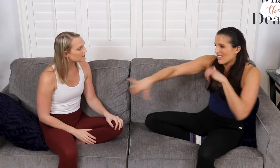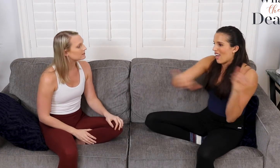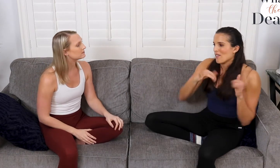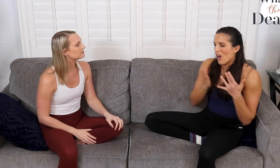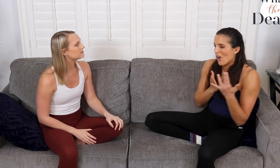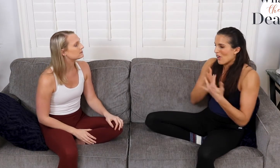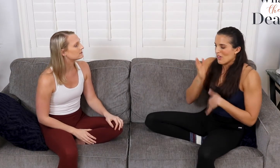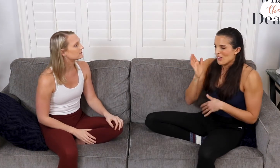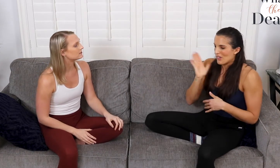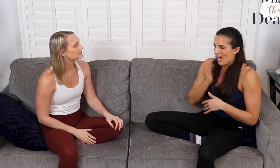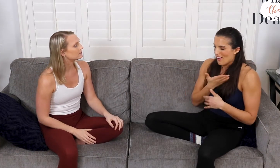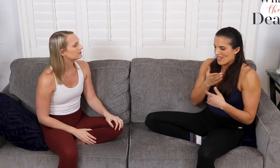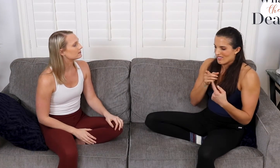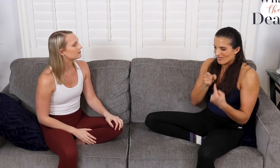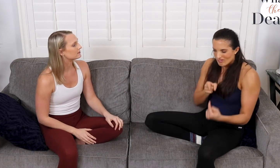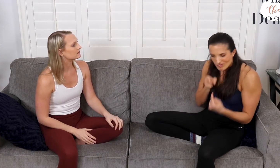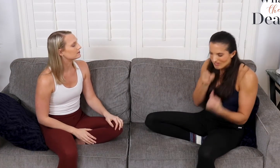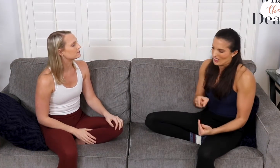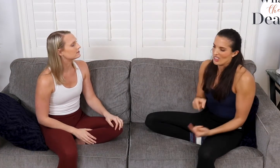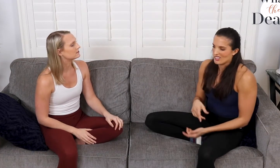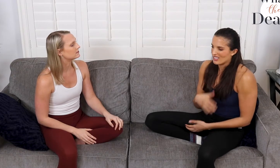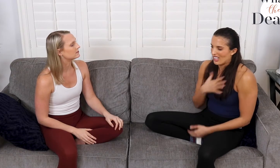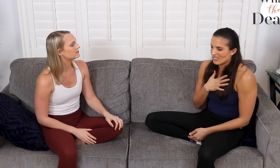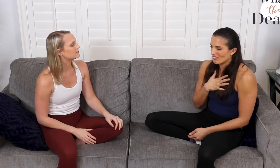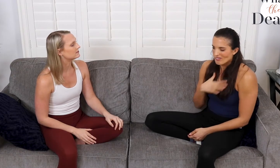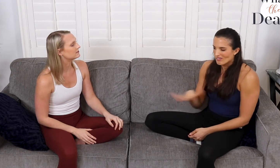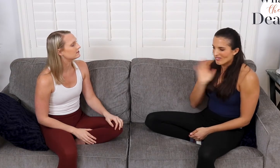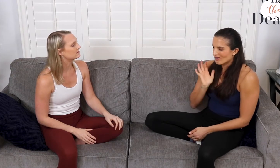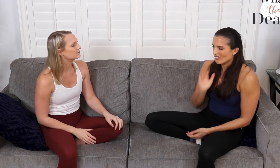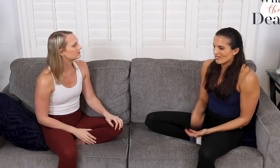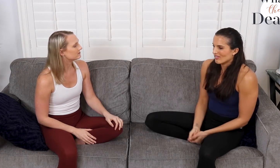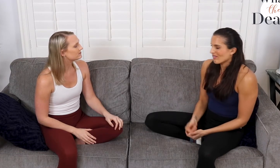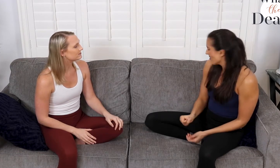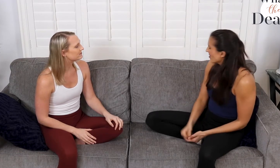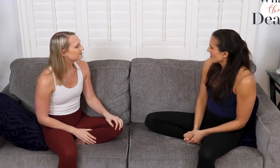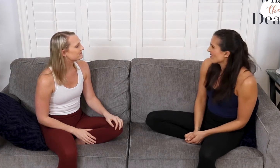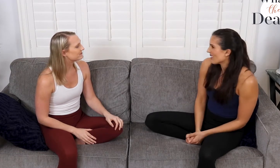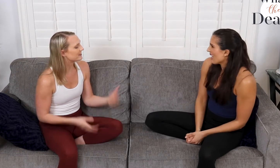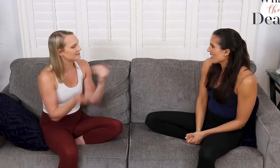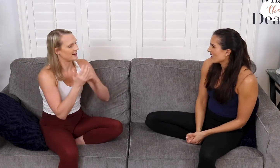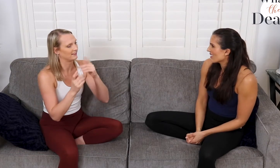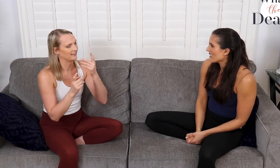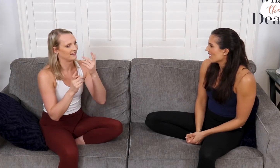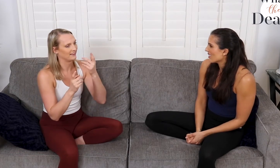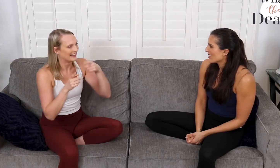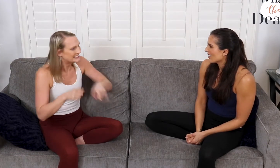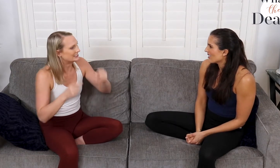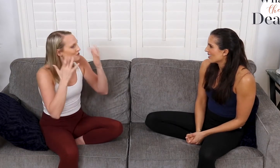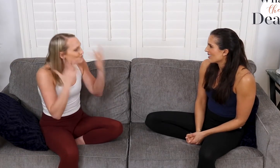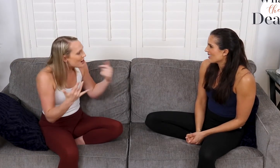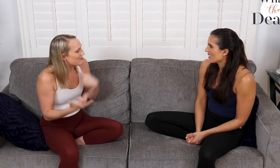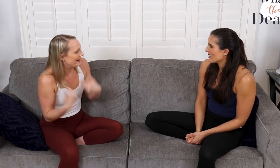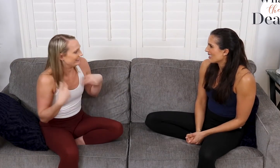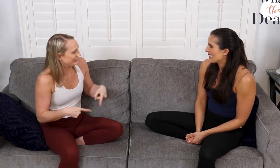welcomed as a patient. And I always emphasize that. So in general, we are human overall.